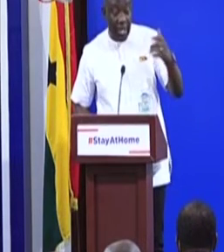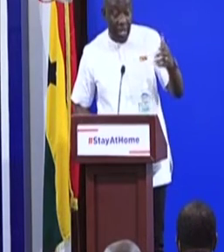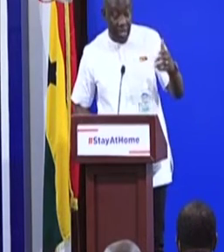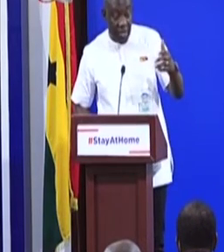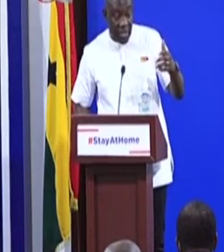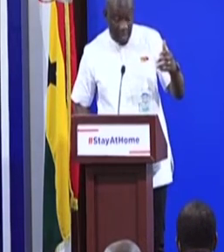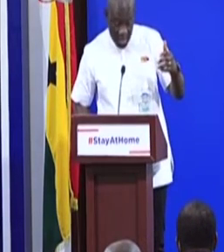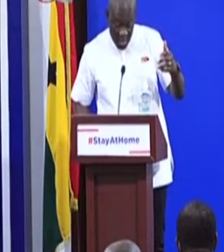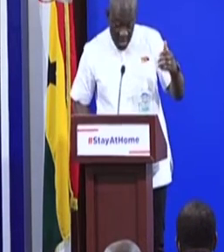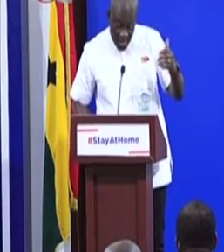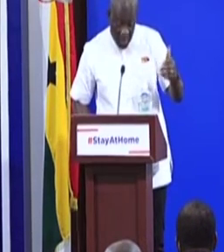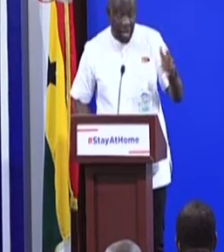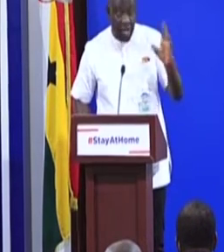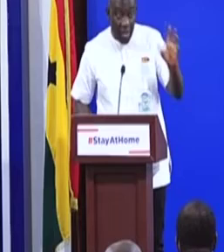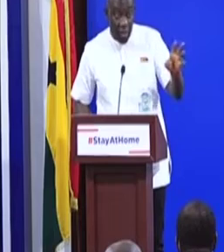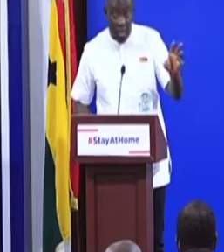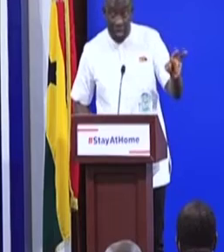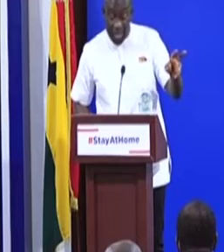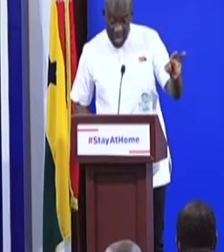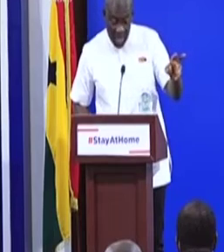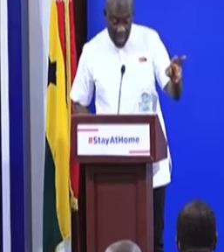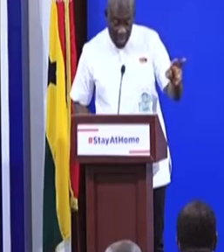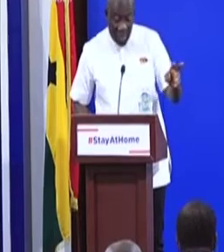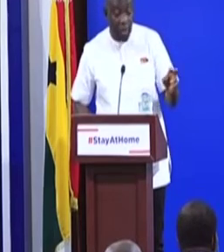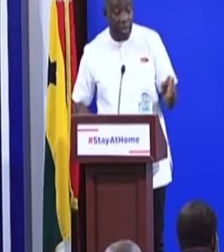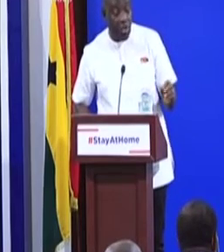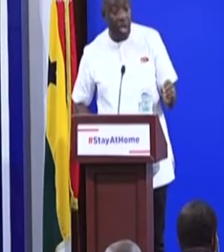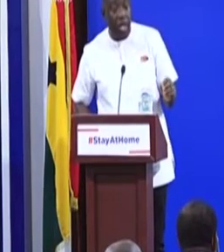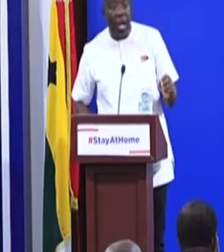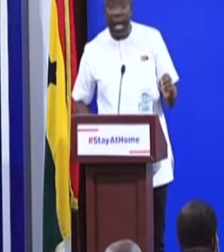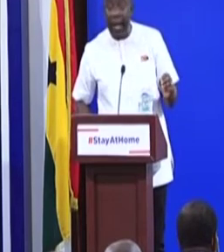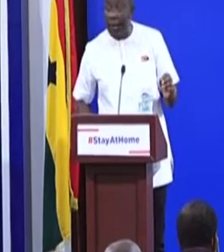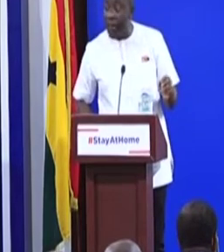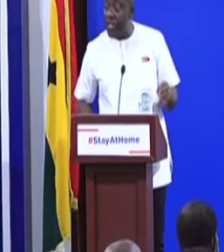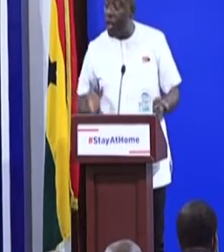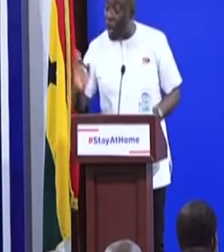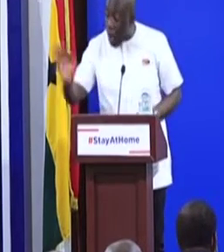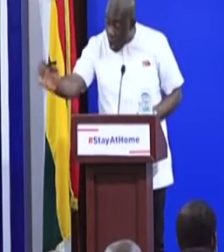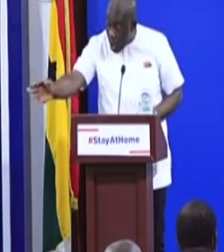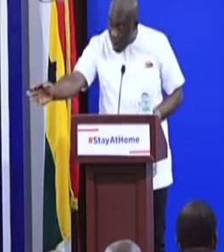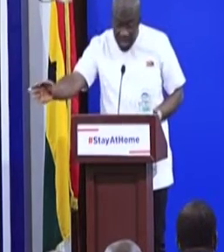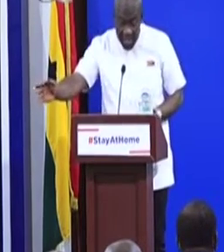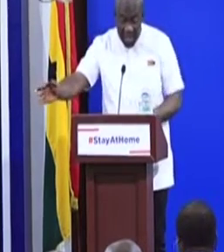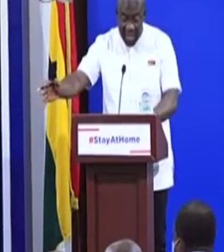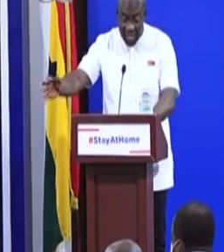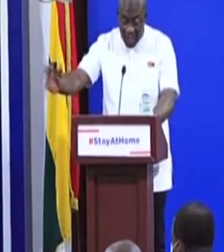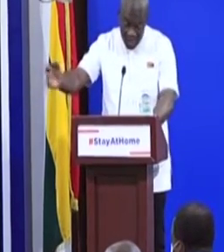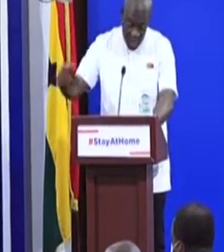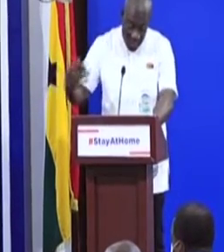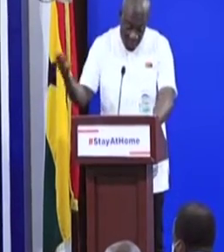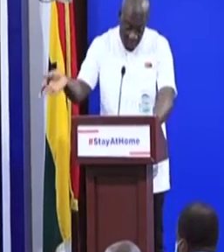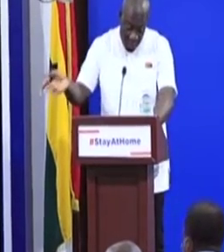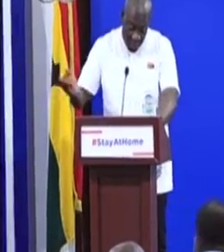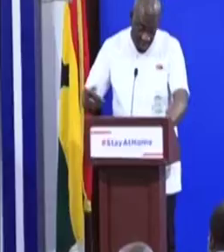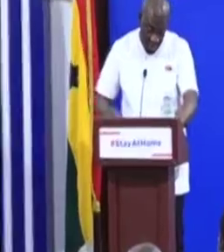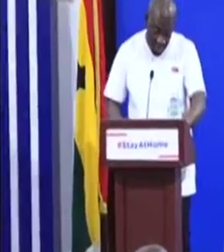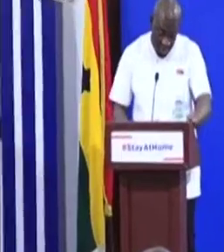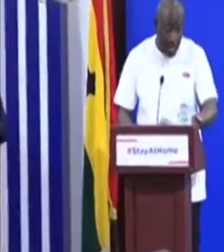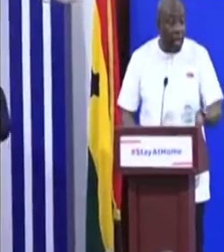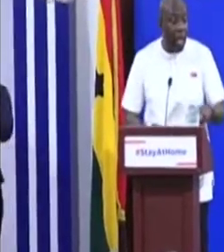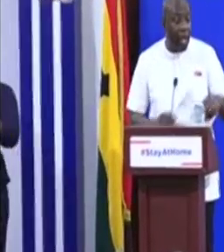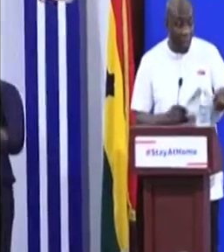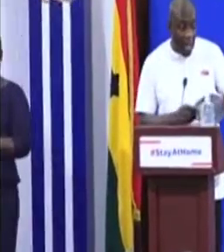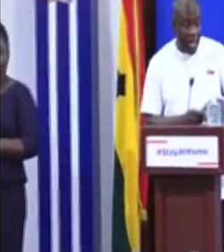spread in the Eastern region? And only question you're very responding to. Honorable Minister, let me start with your set of